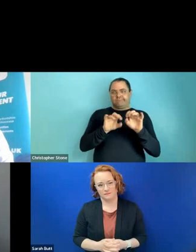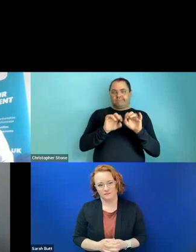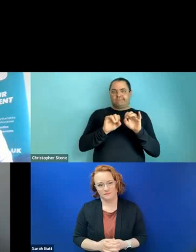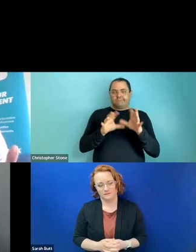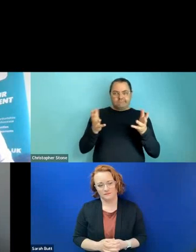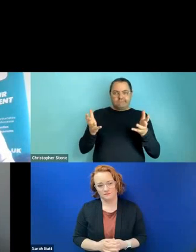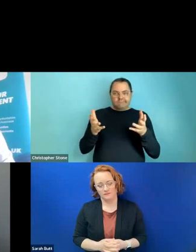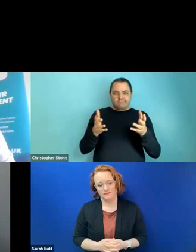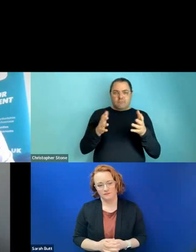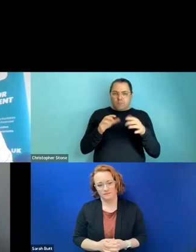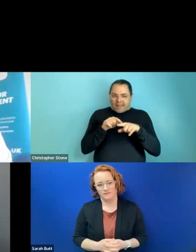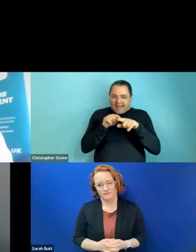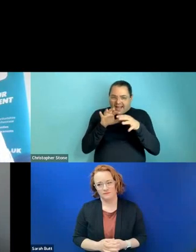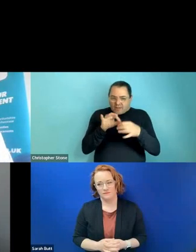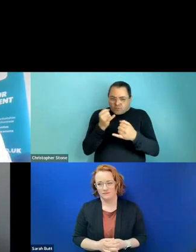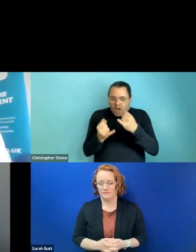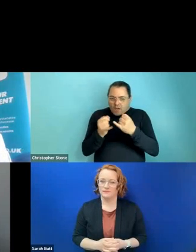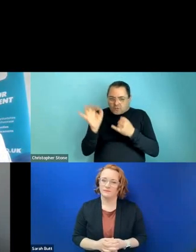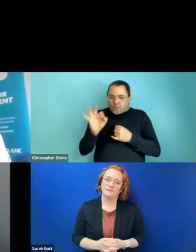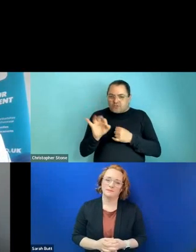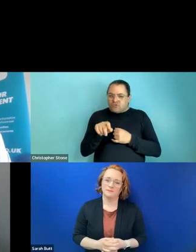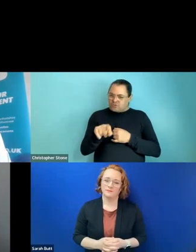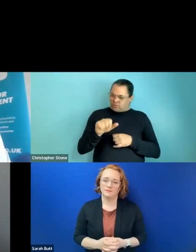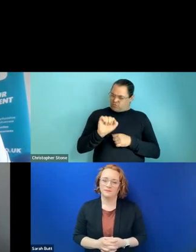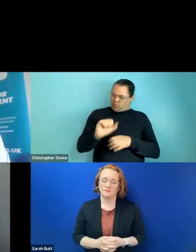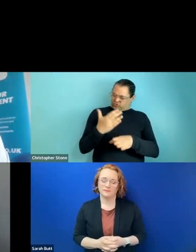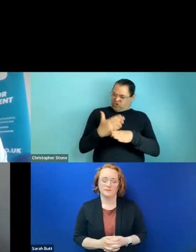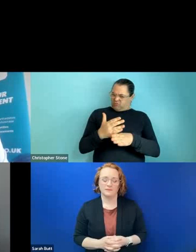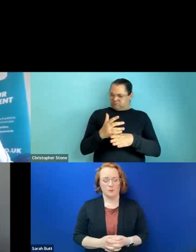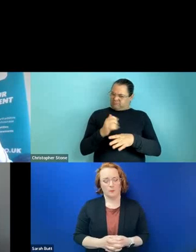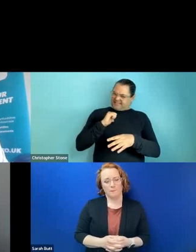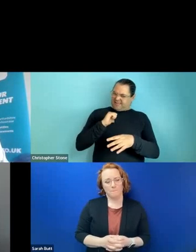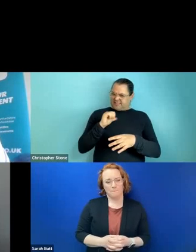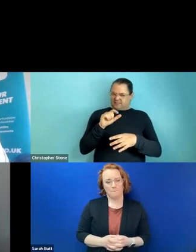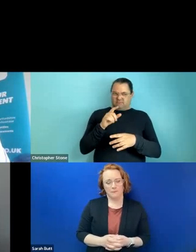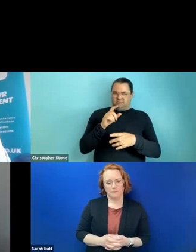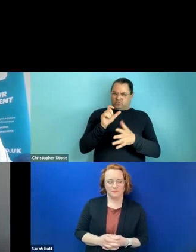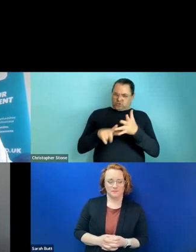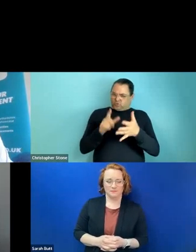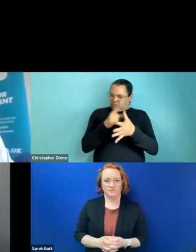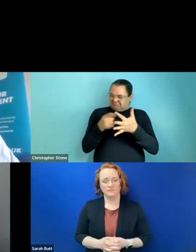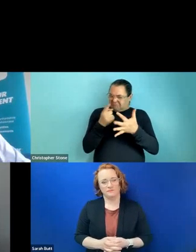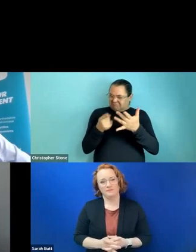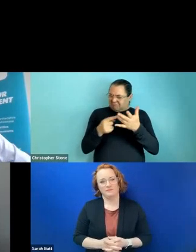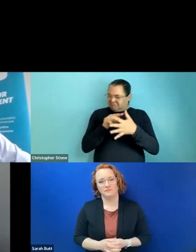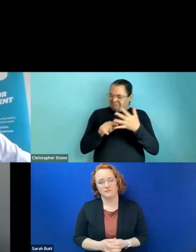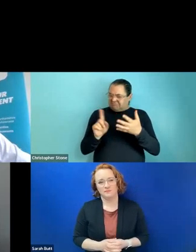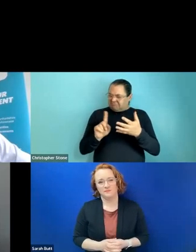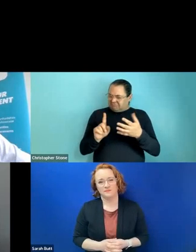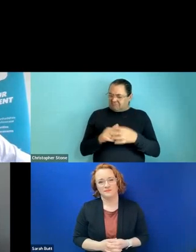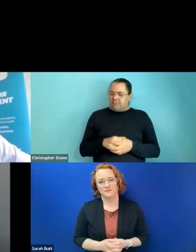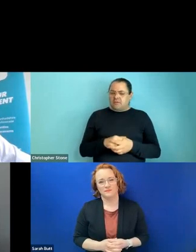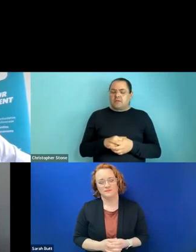point, which leads on to that final question I've got there, which is what are you expected to do? And it is explain everything.